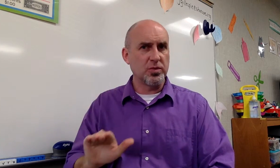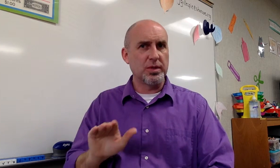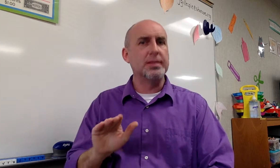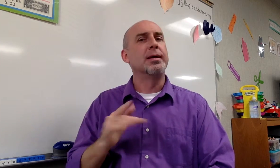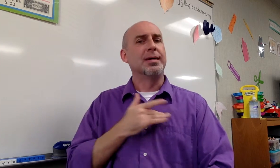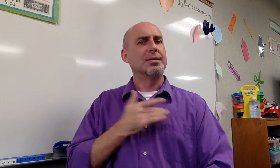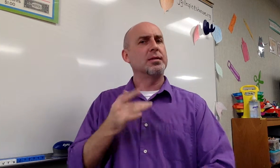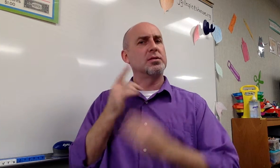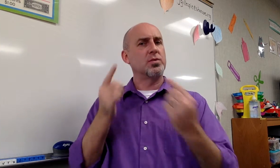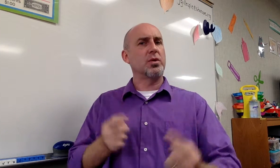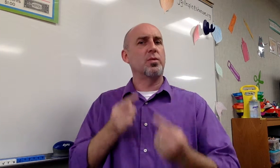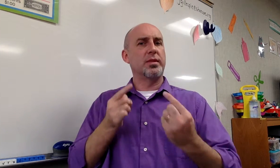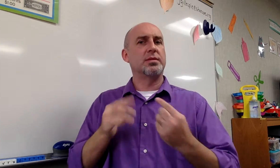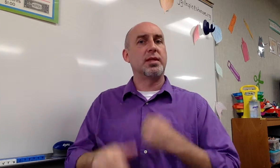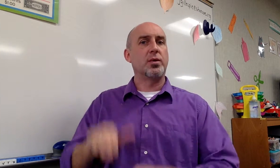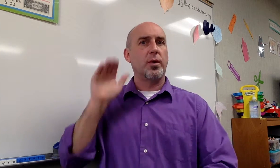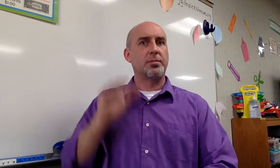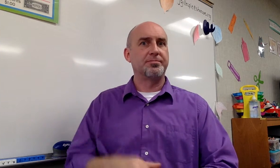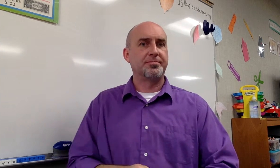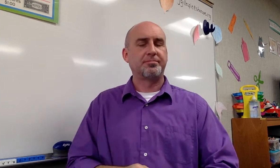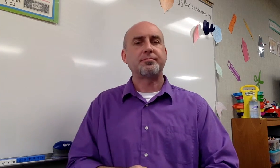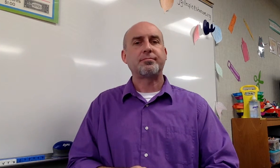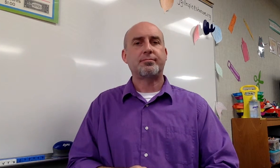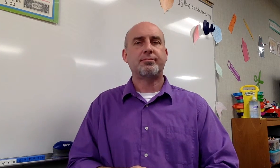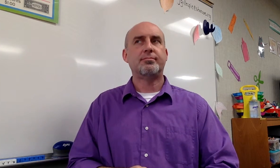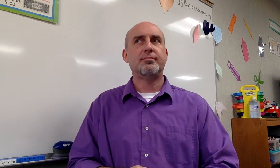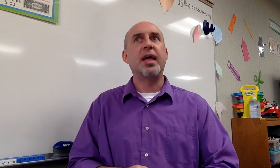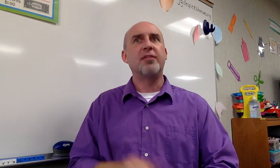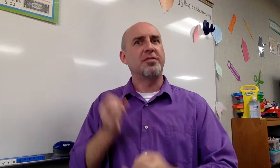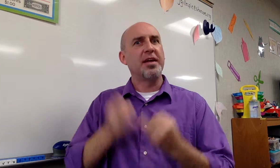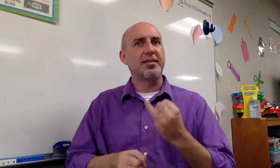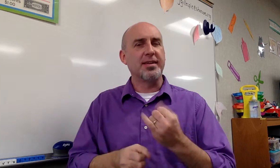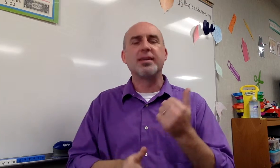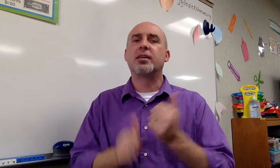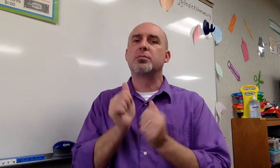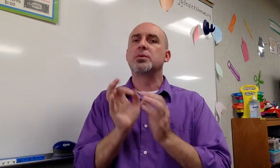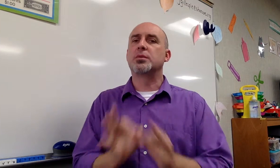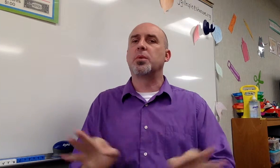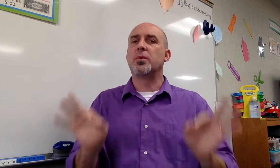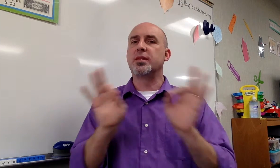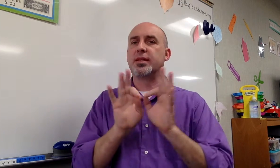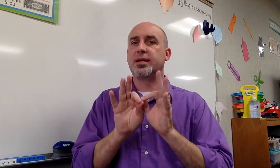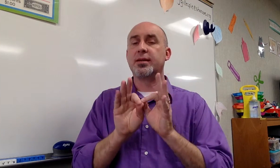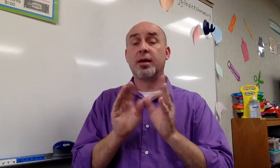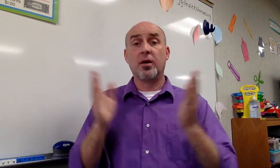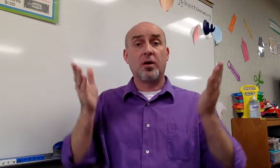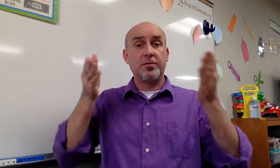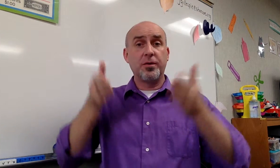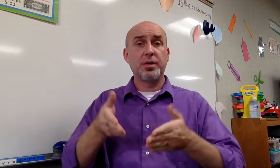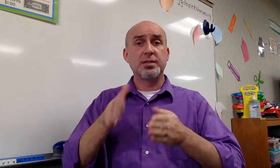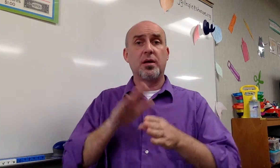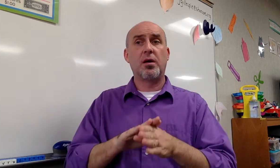children tend to struggle with as they grow up. And finally, and kind of most importantly, our focus